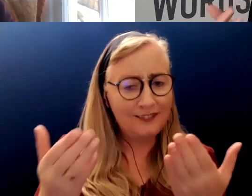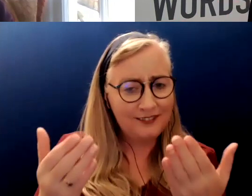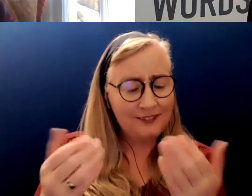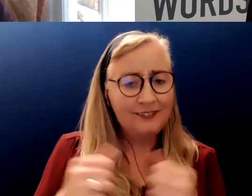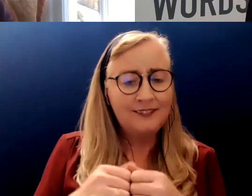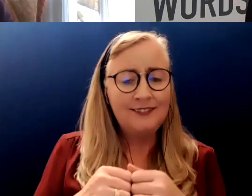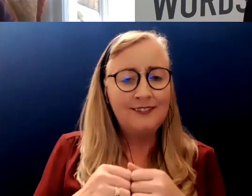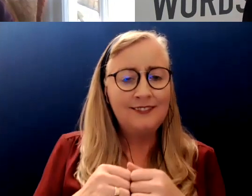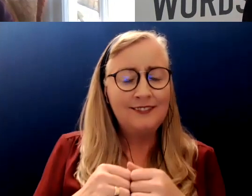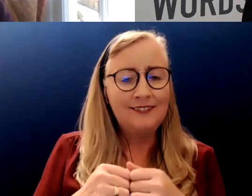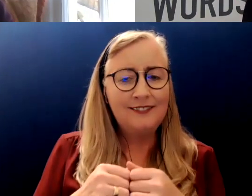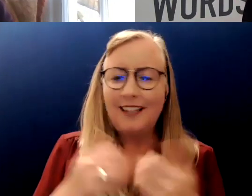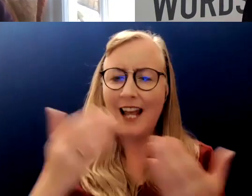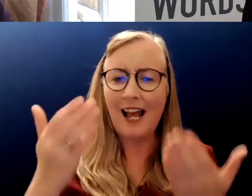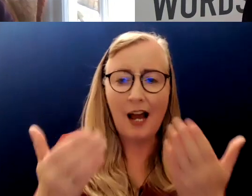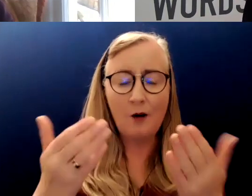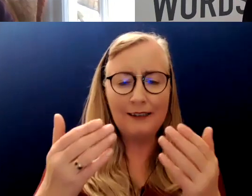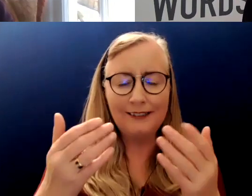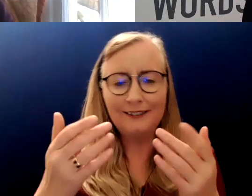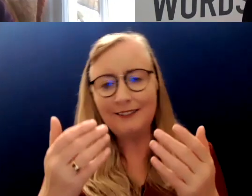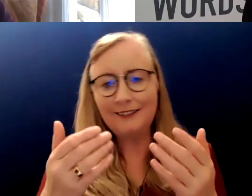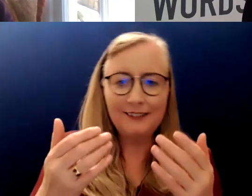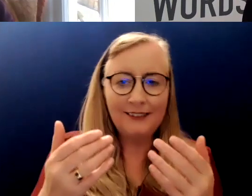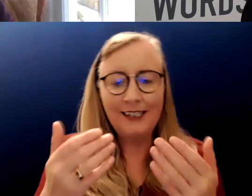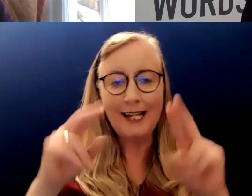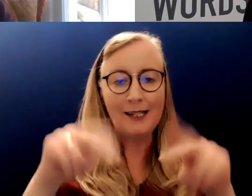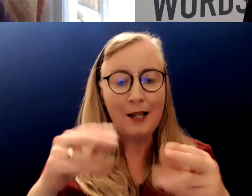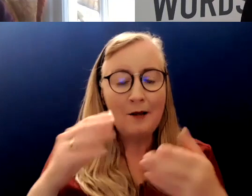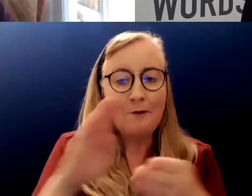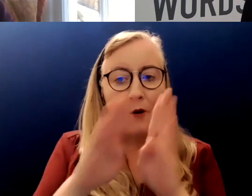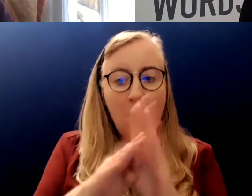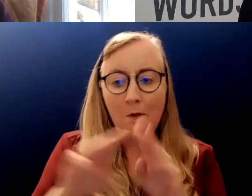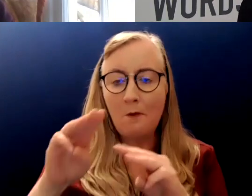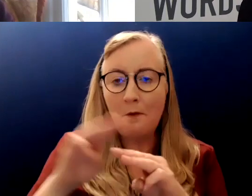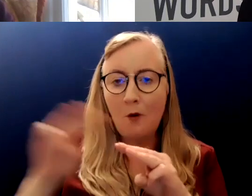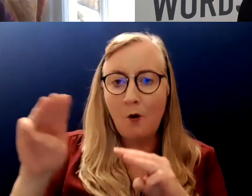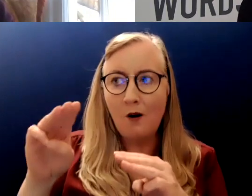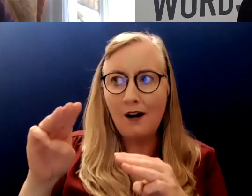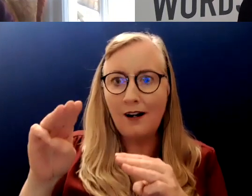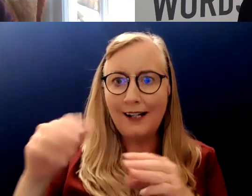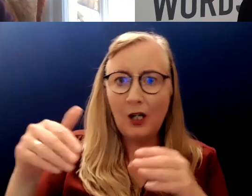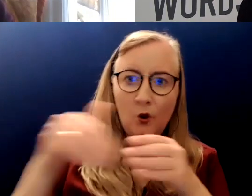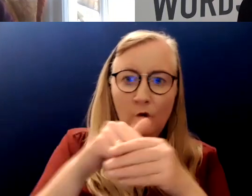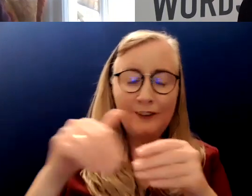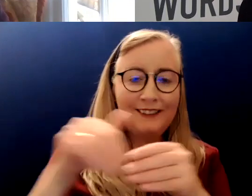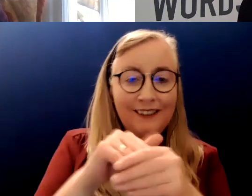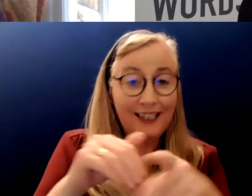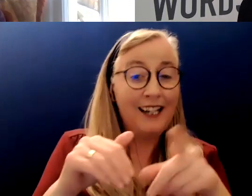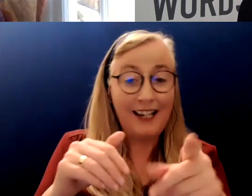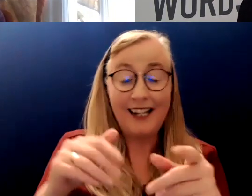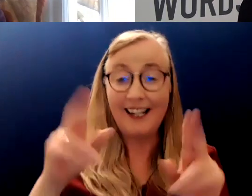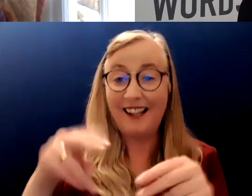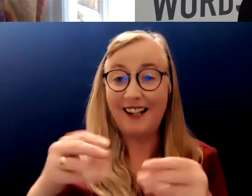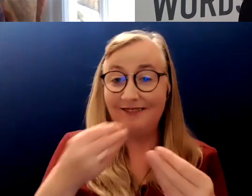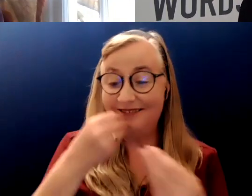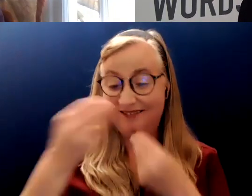how we can learn to be more inclusive, because I think so much lip service is paid